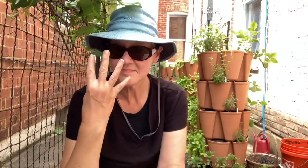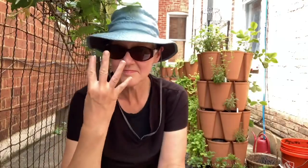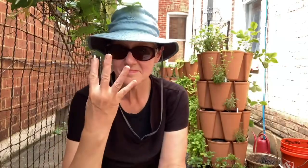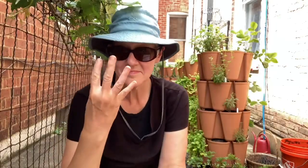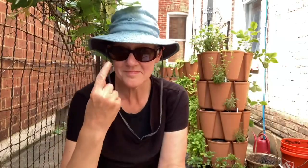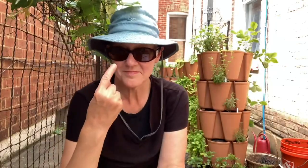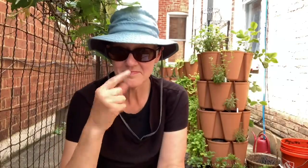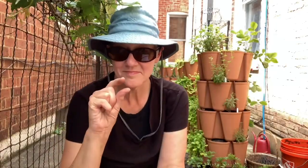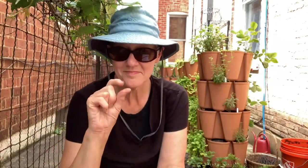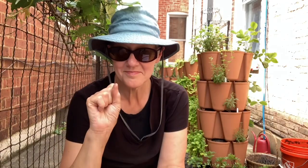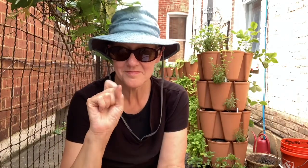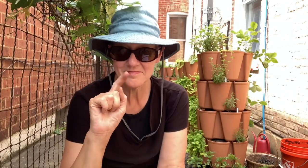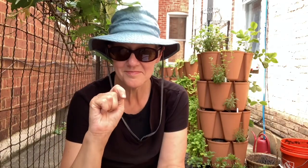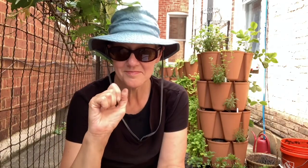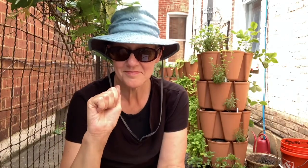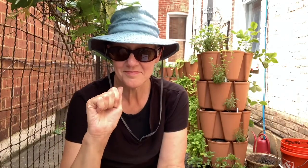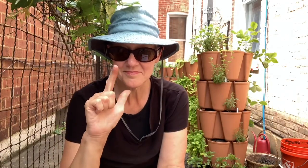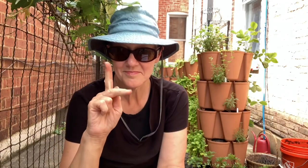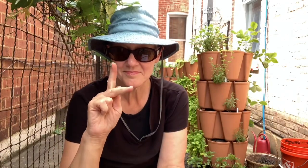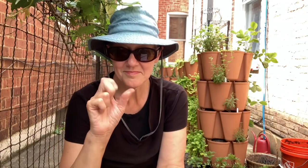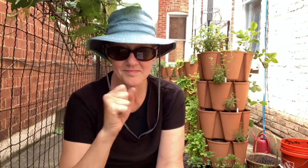Now, I have 4 green stalks.